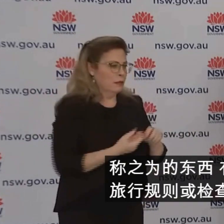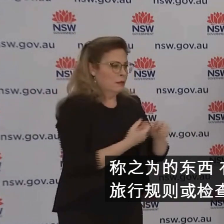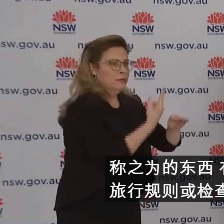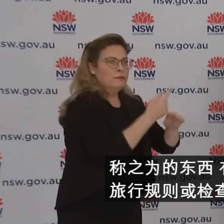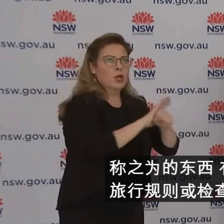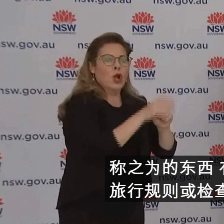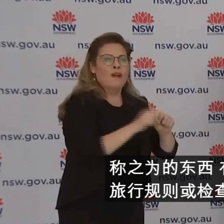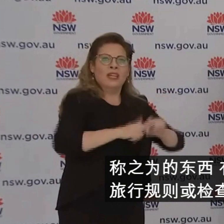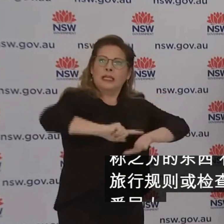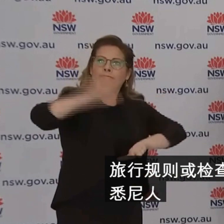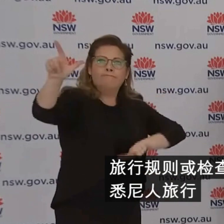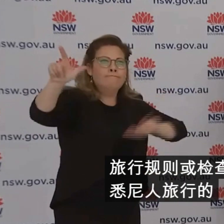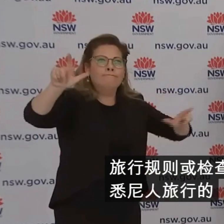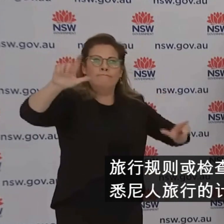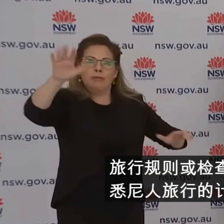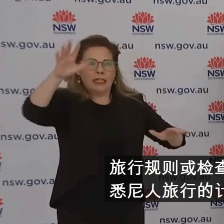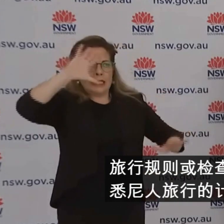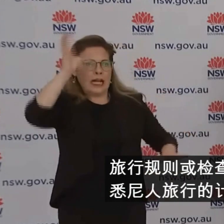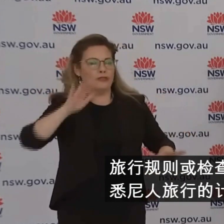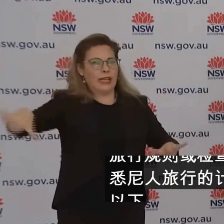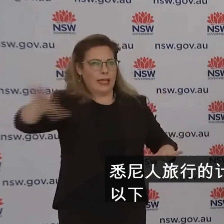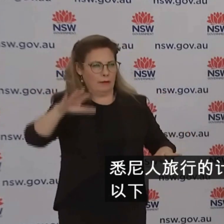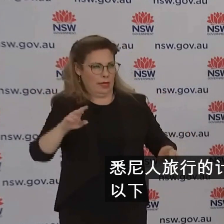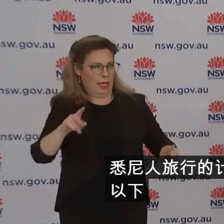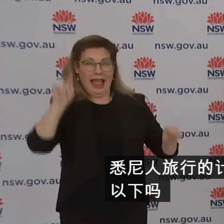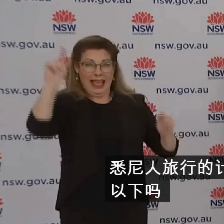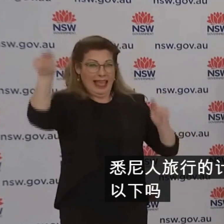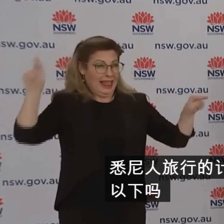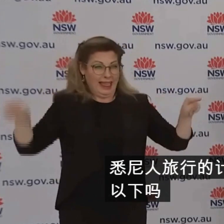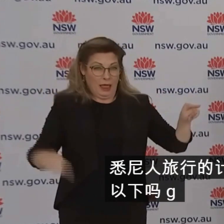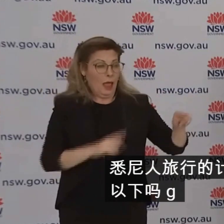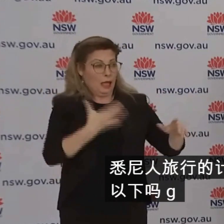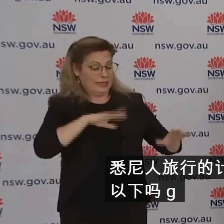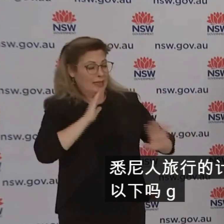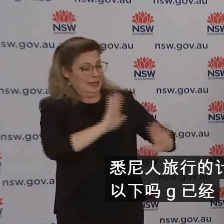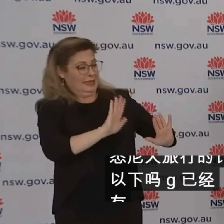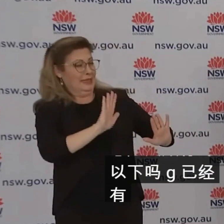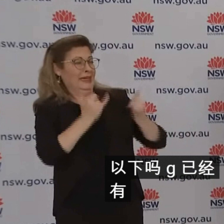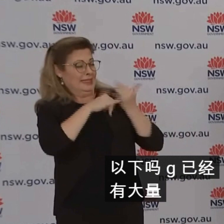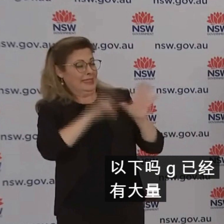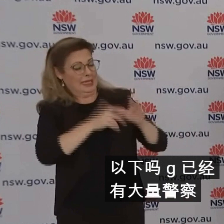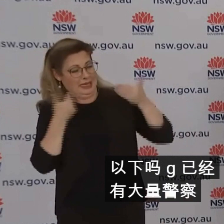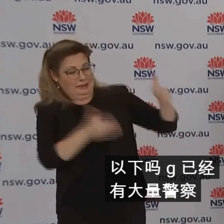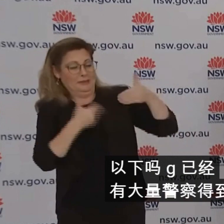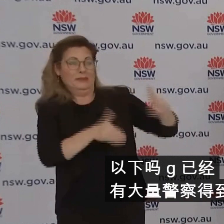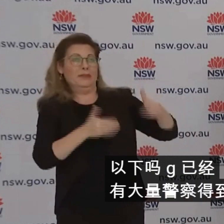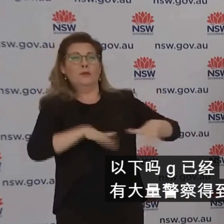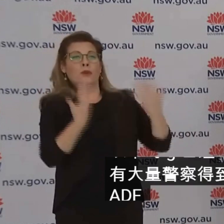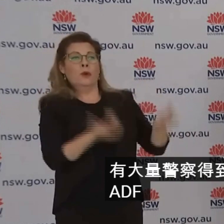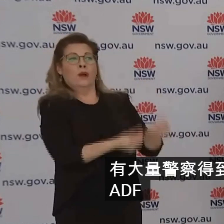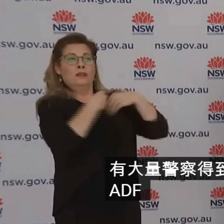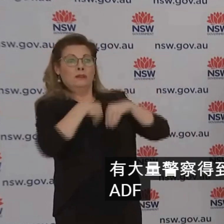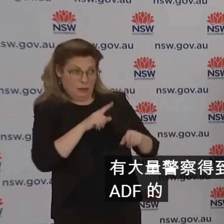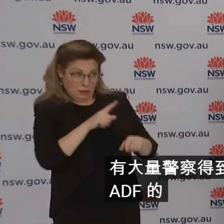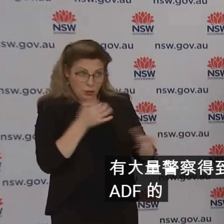or checkpoints to protect Sydney people travelling? Oh, can I say the following? There are already police out there in large numbers supported by